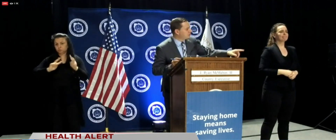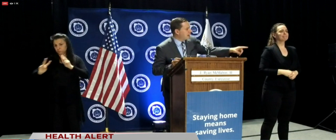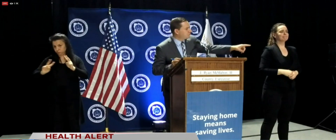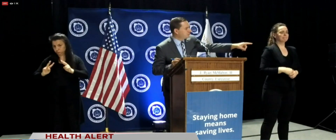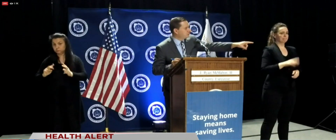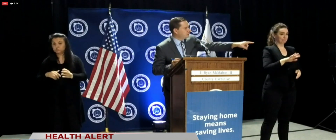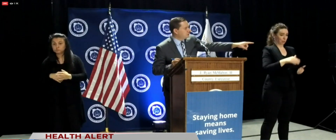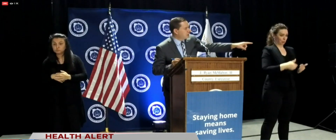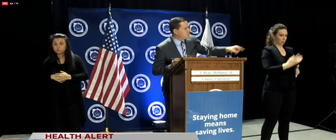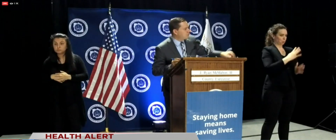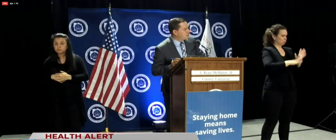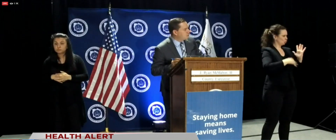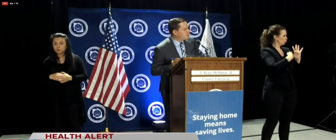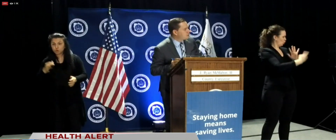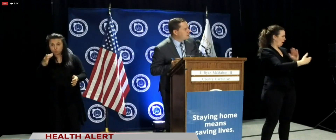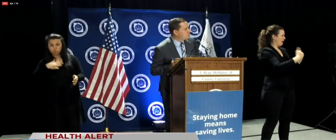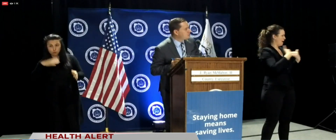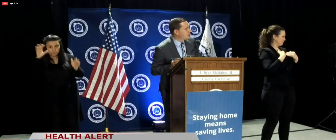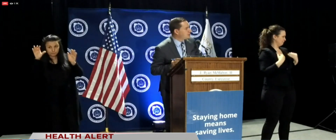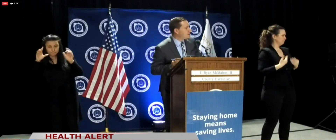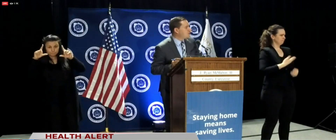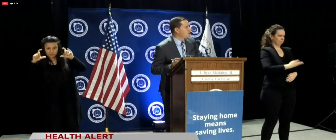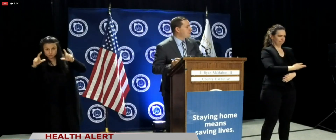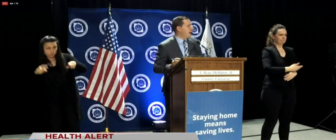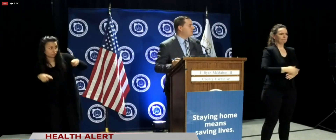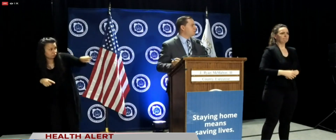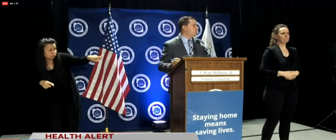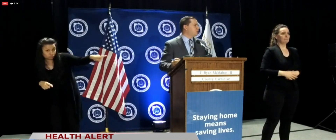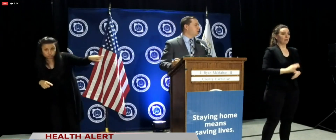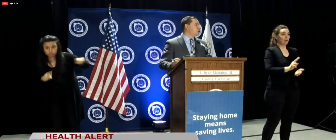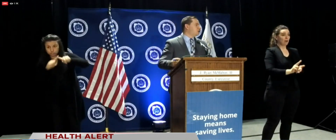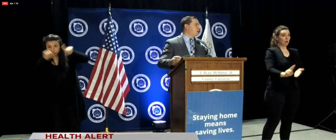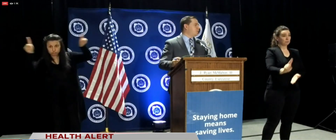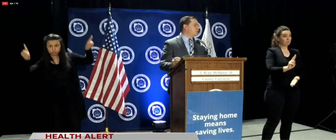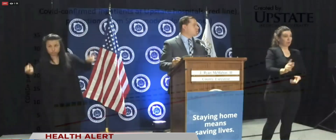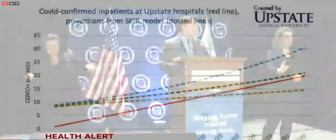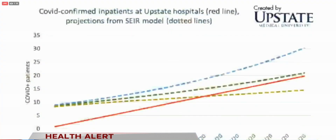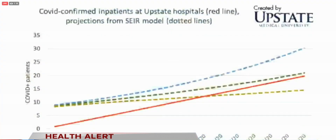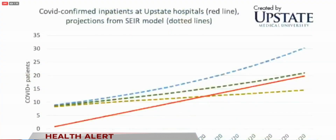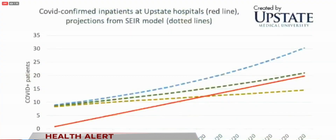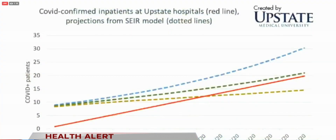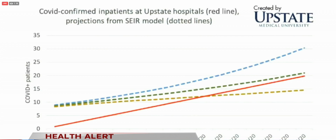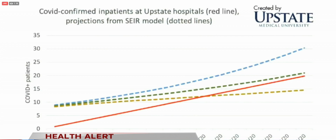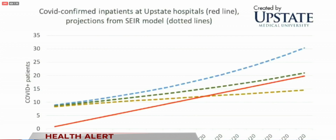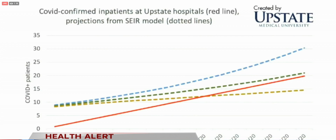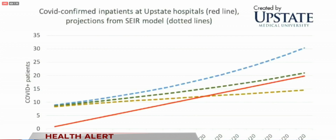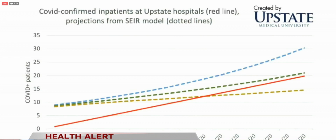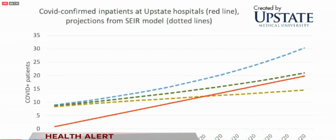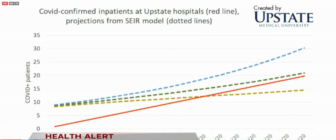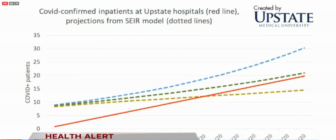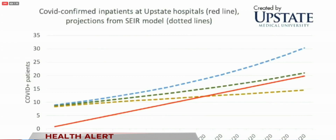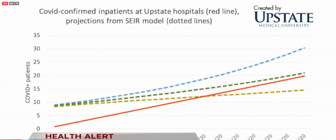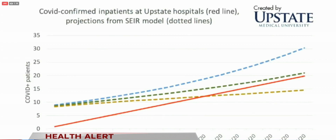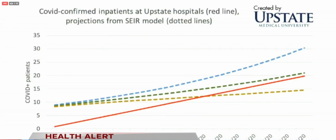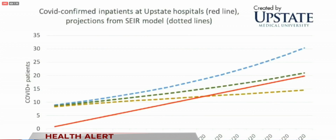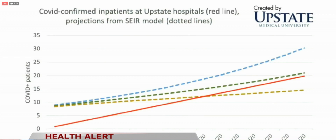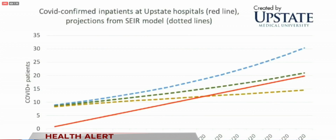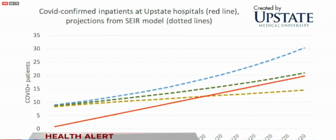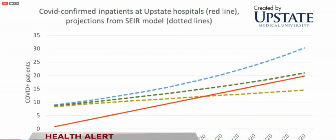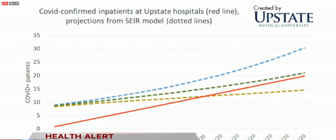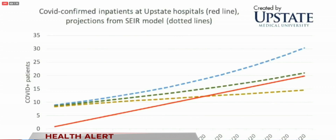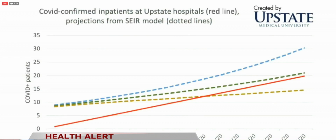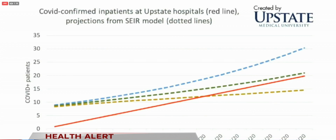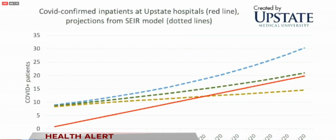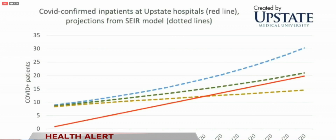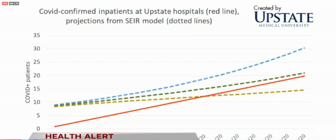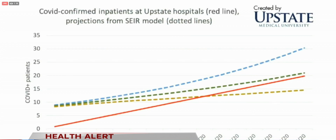to the left. I believe it is Upstate gave us some hospital numbers related to hospitalizations. That red is our